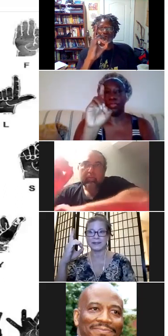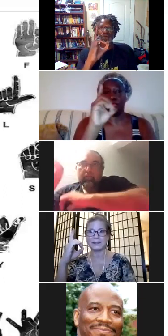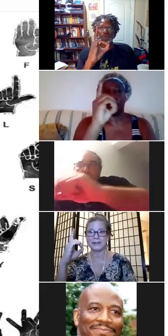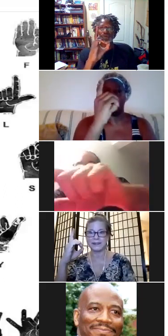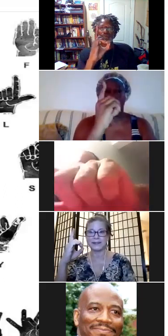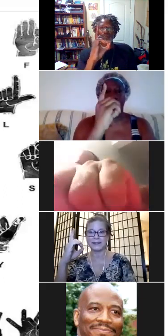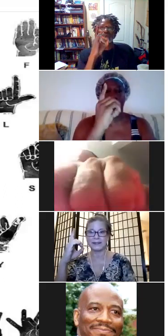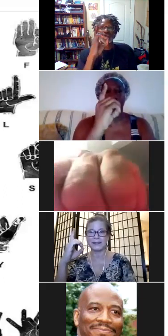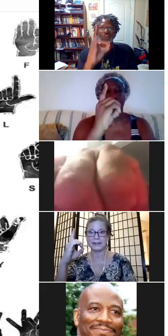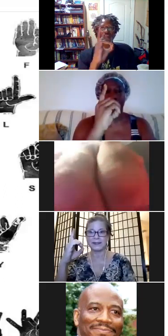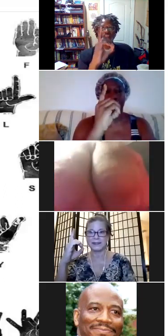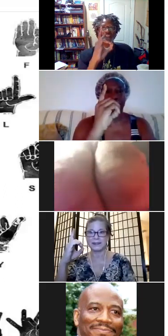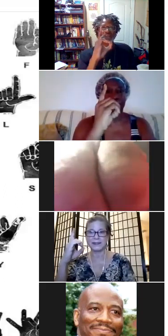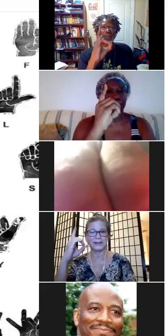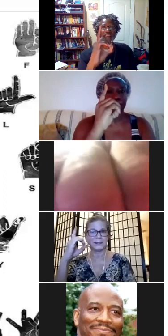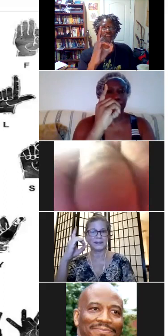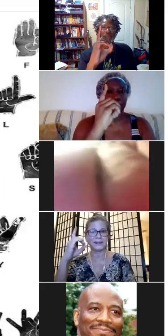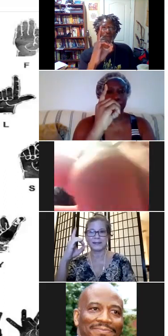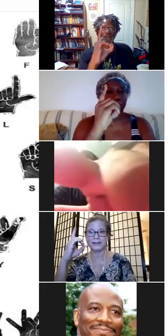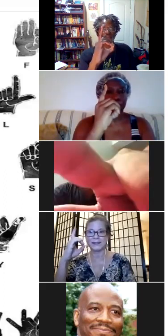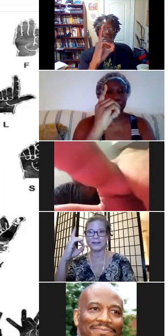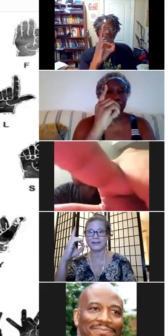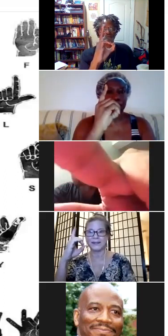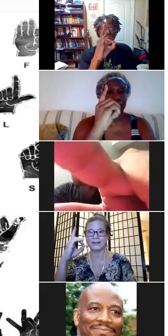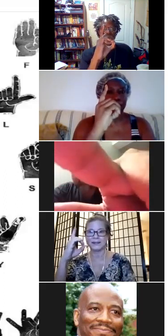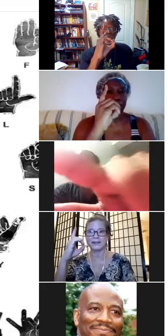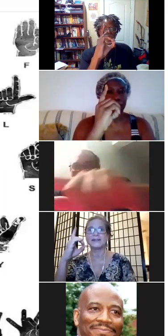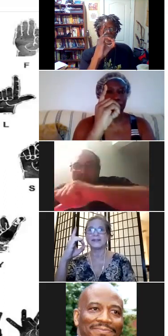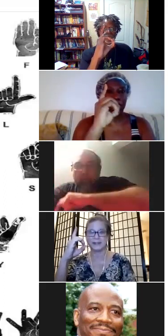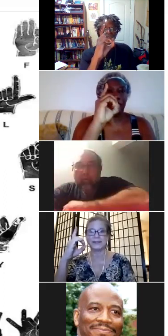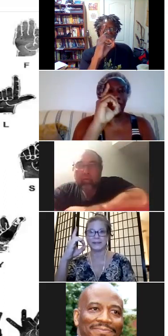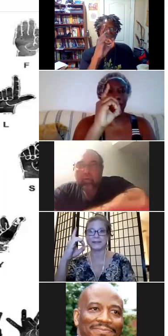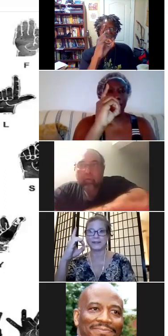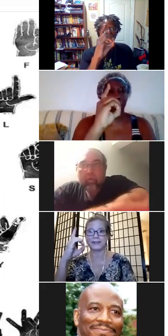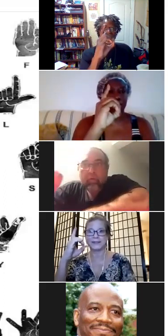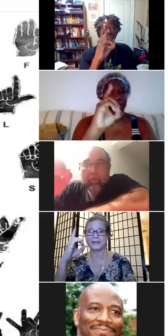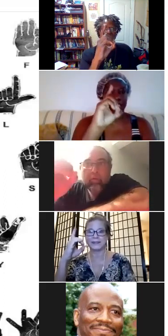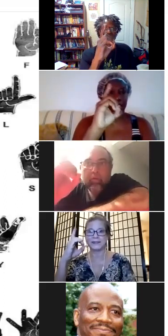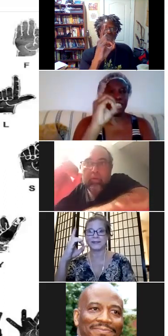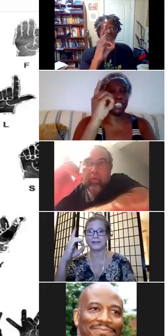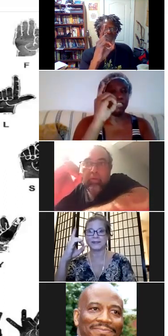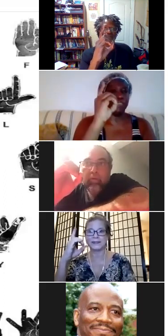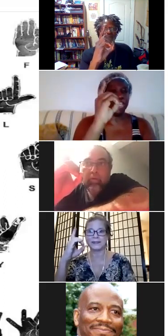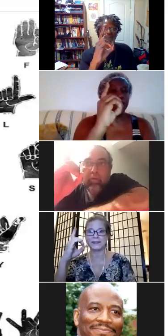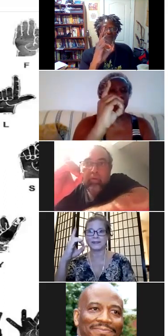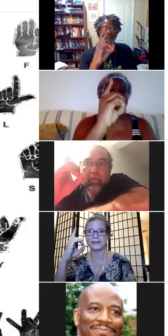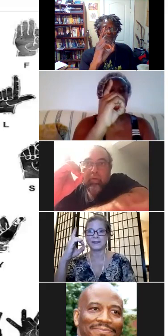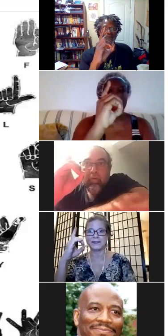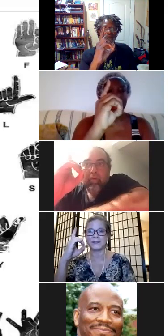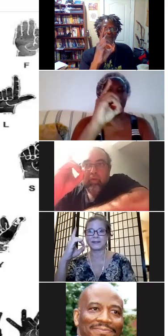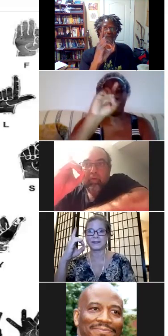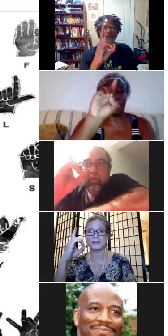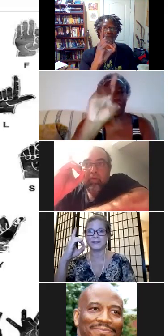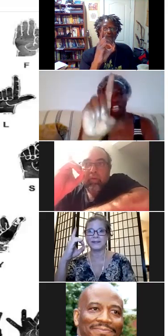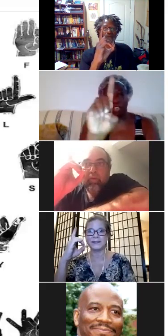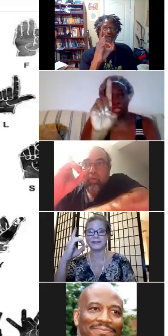so and this is facing the person like this. Yeah. Yes. It's facing the person like